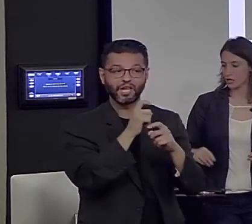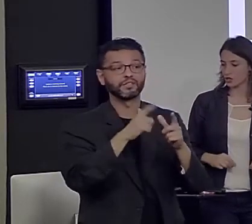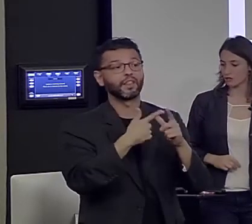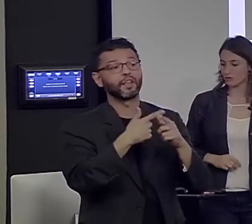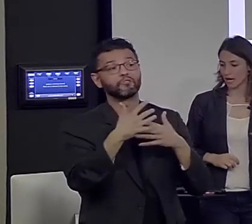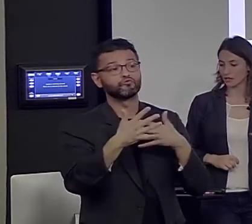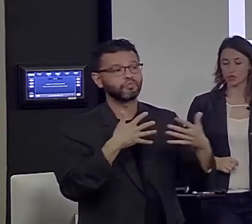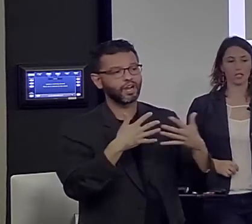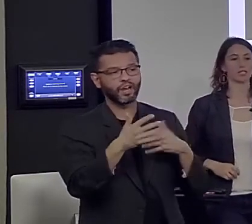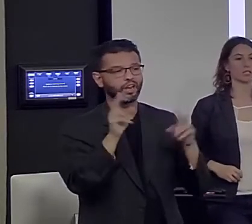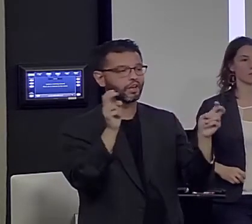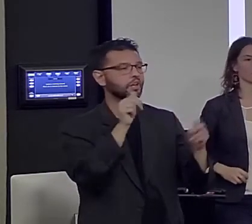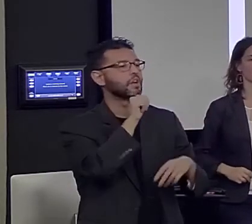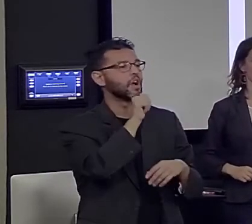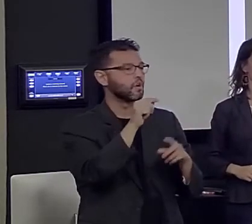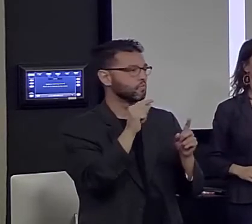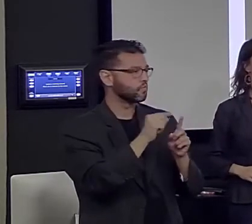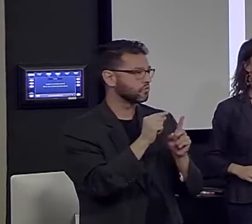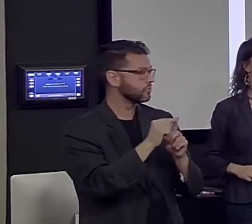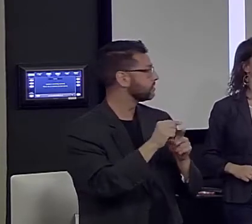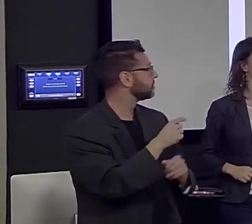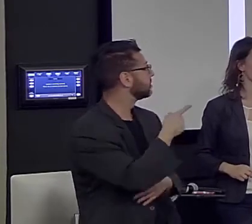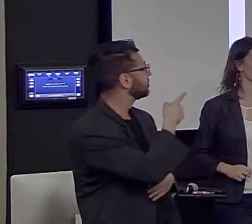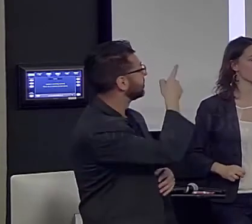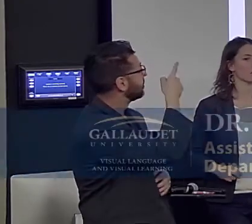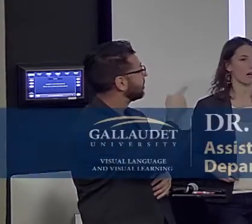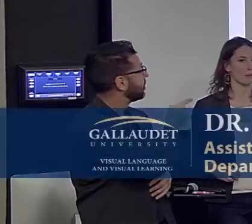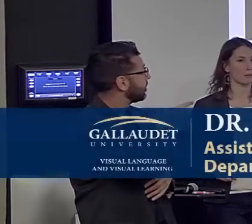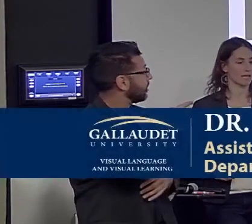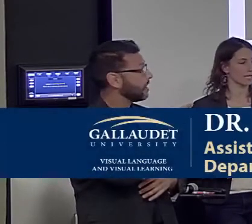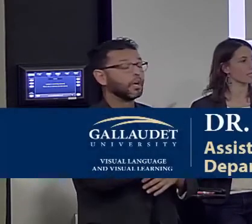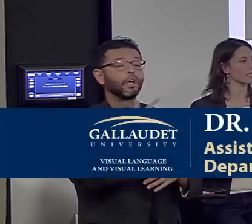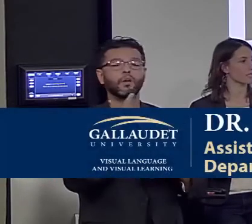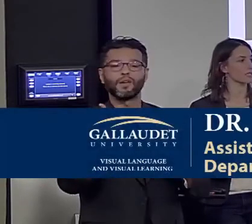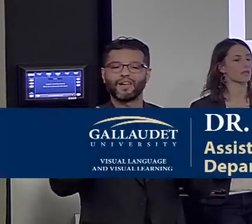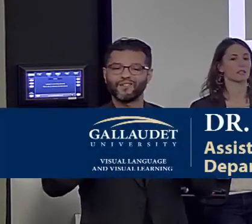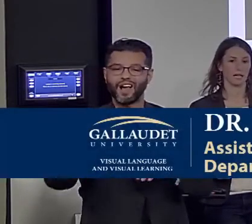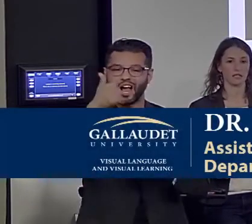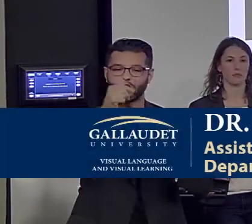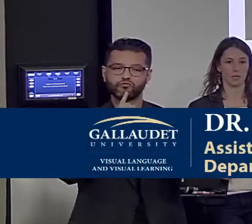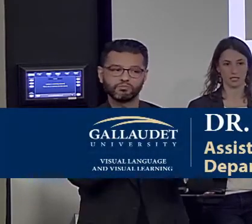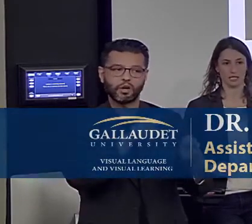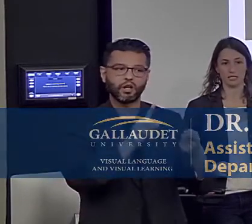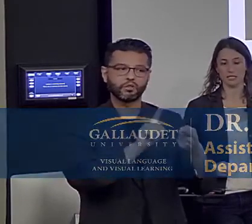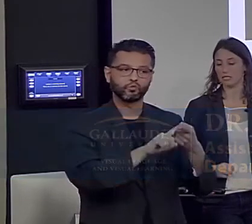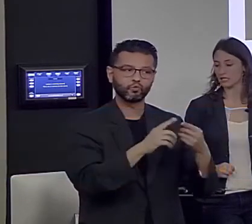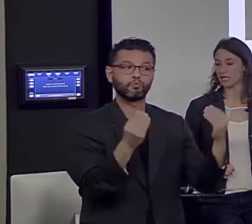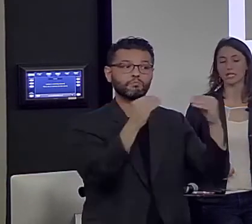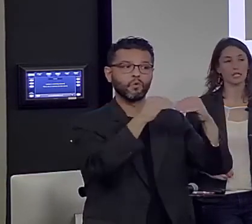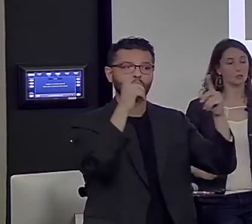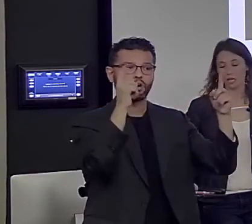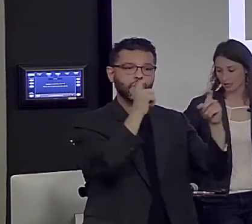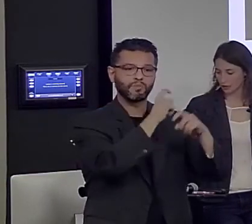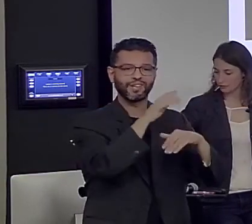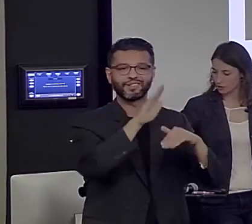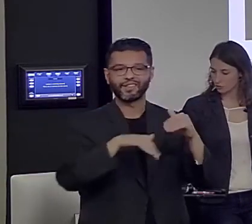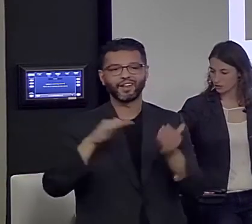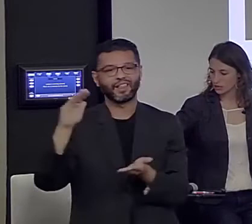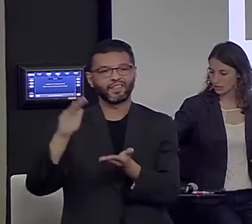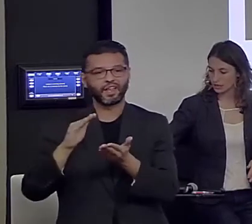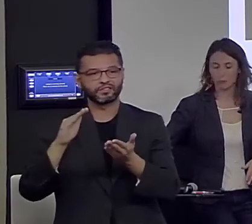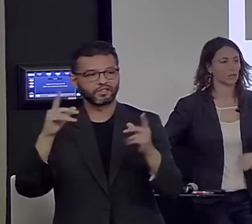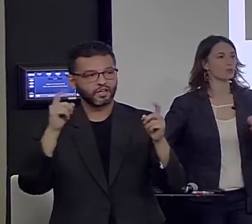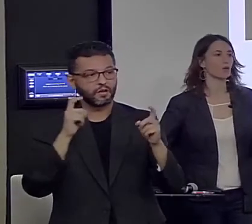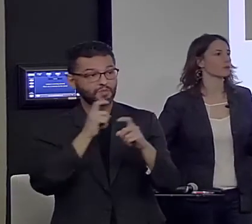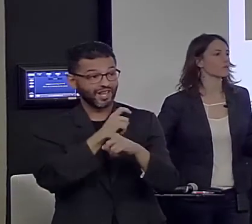non-words. So you get, during the time of the sentence, higher responses to the complex sentences than the less complex sentences in blind